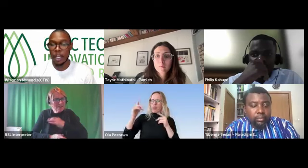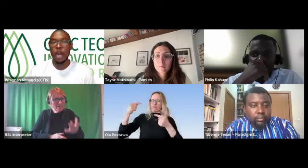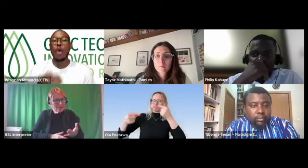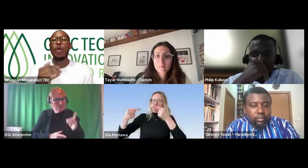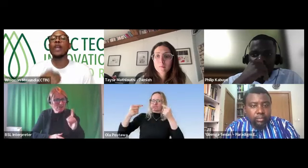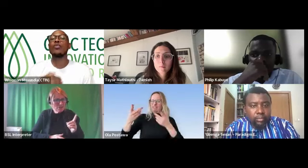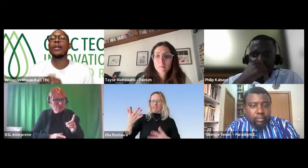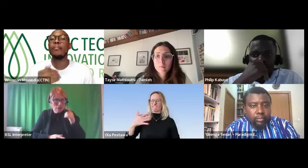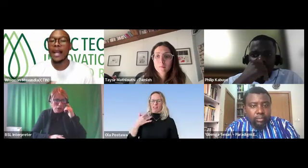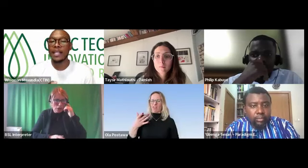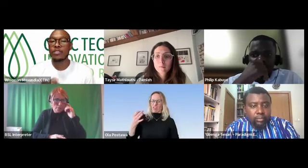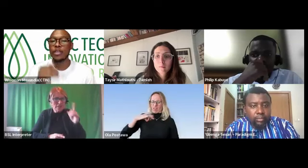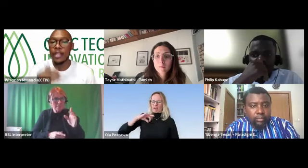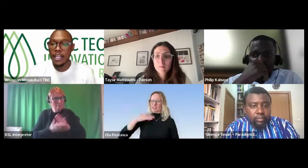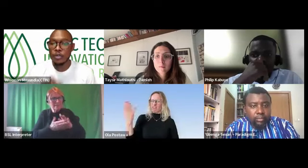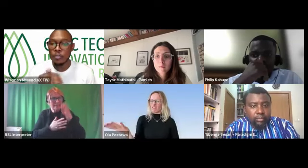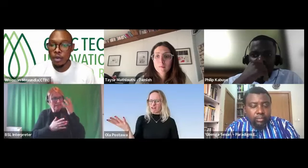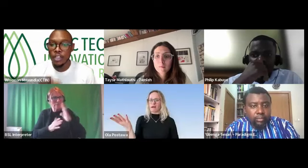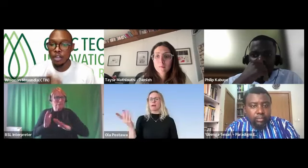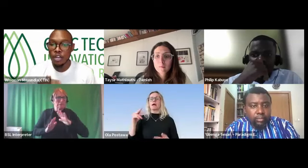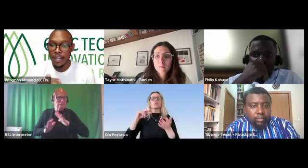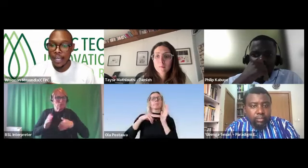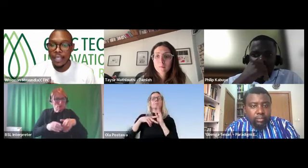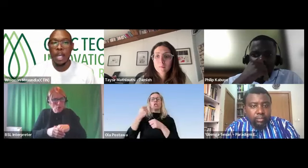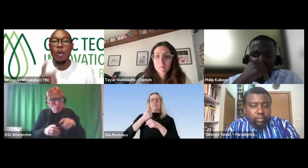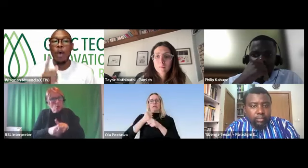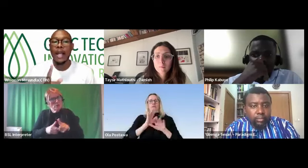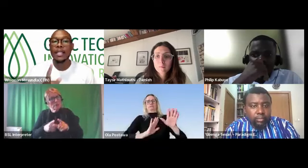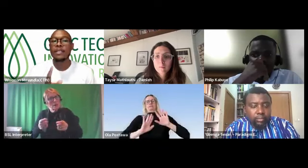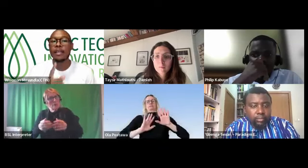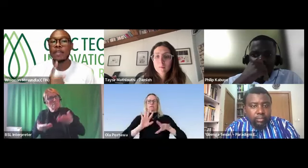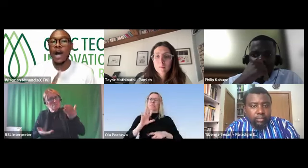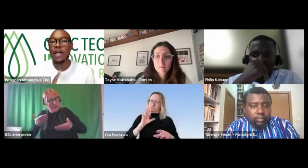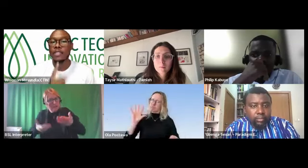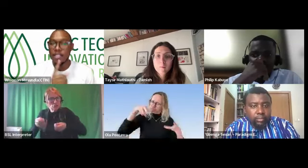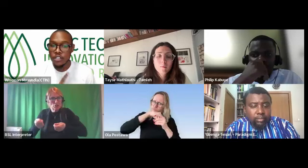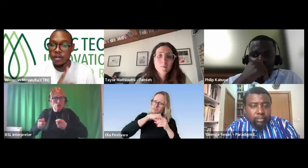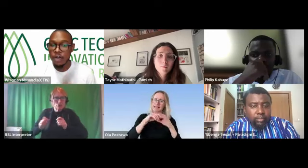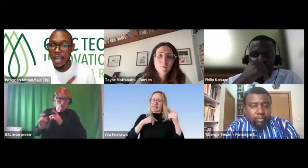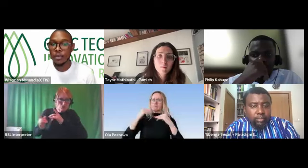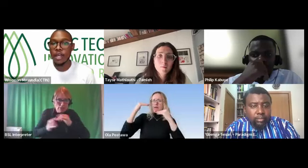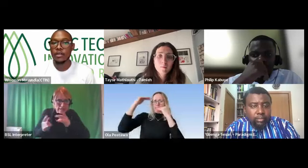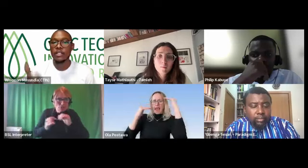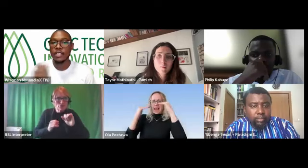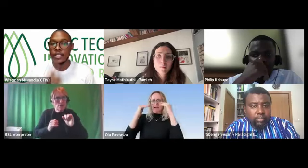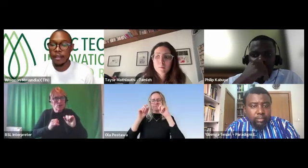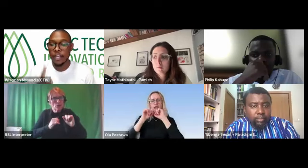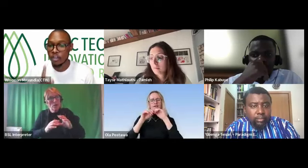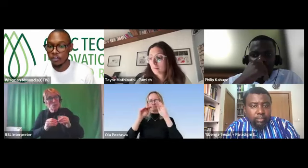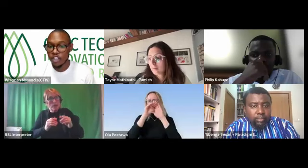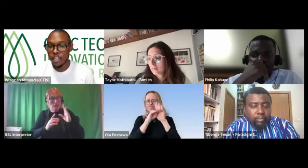from acting. What would a balanced regulatory model look like? One that safeguards digital rights